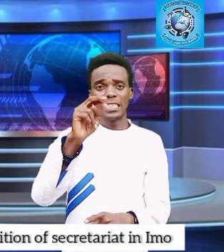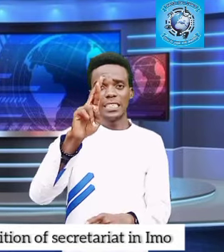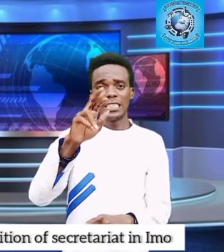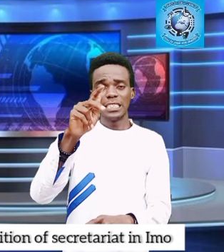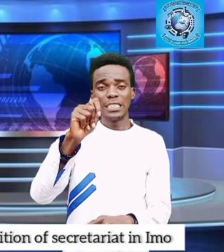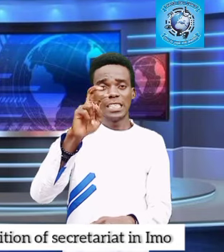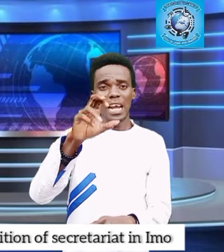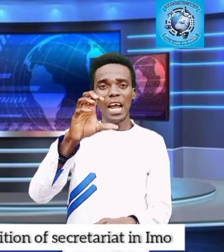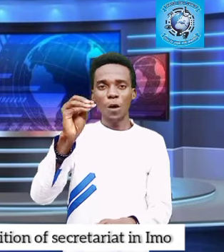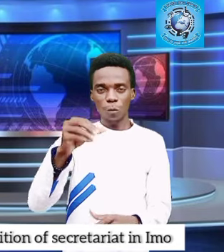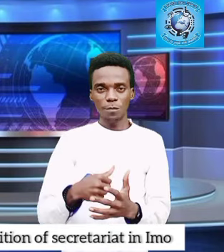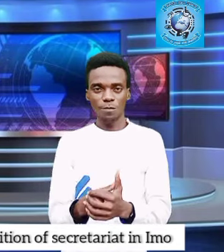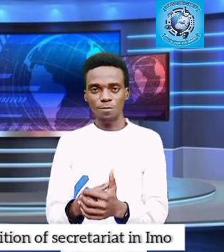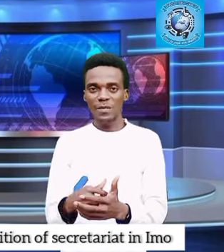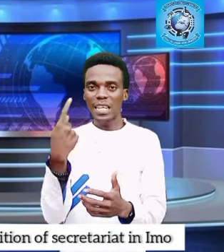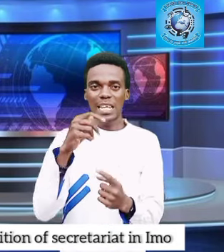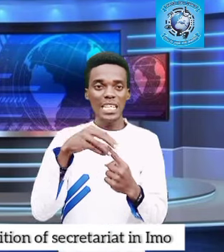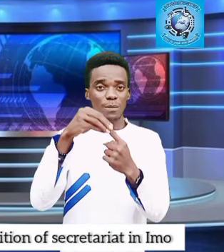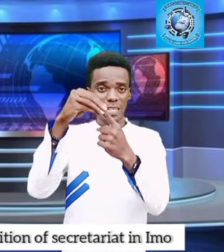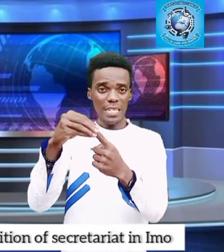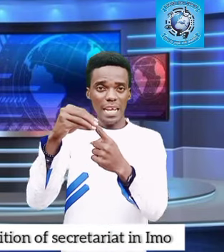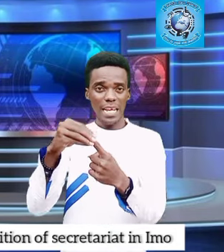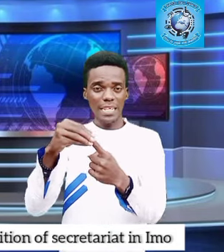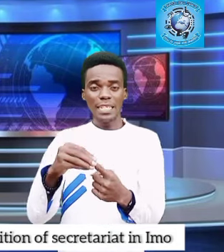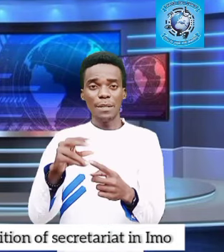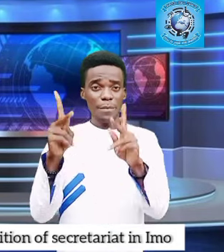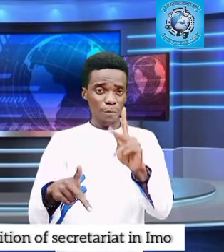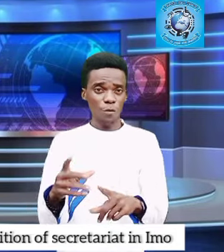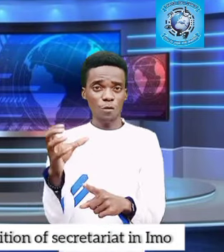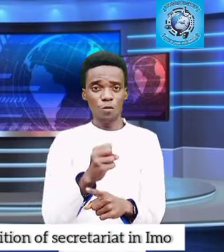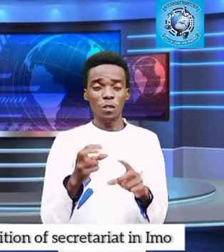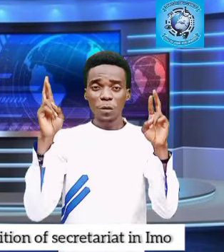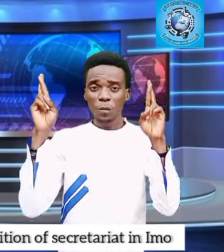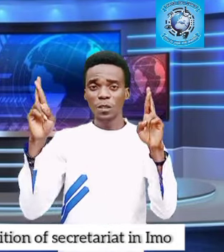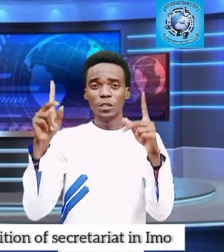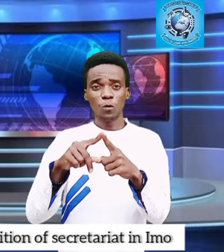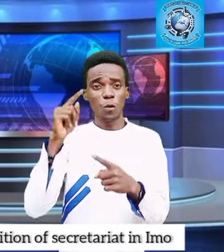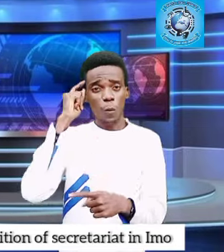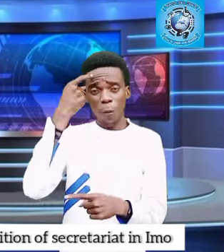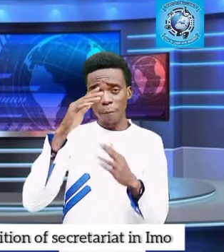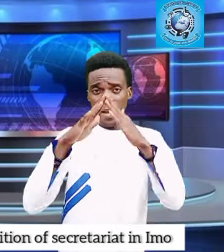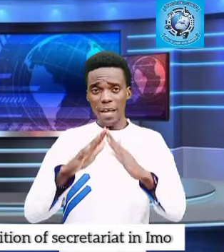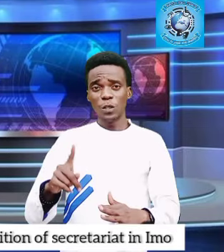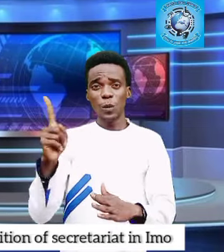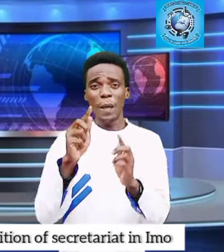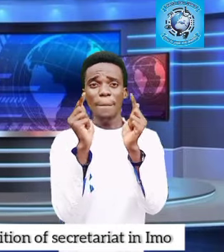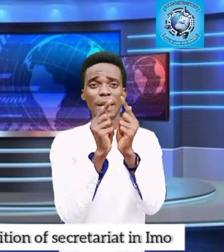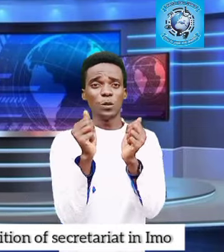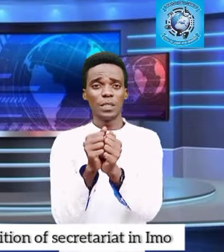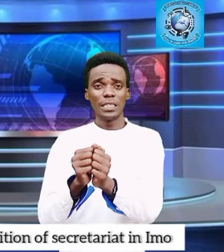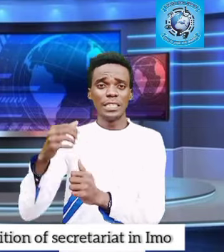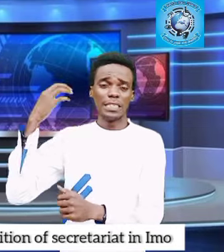(NCPWD). The special citizens took the protest to the government house, where they met with the Chief of Staff, Governor